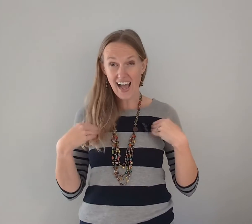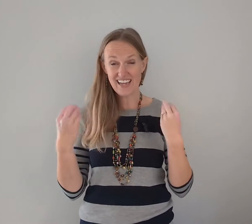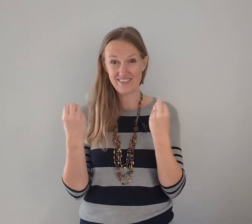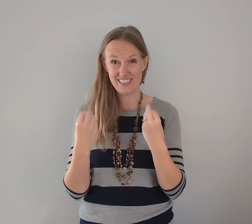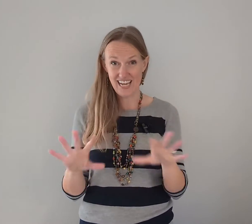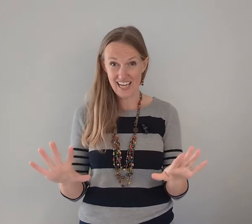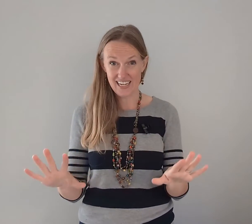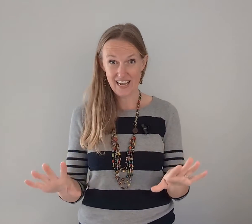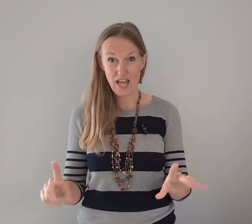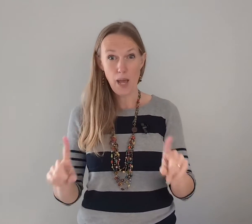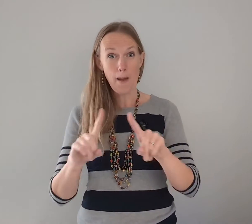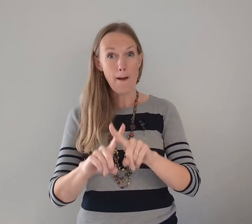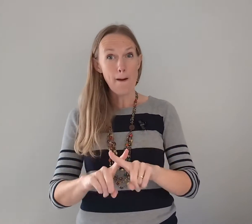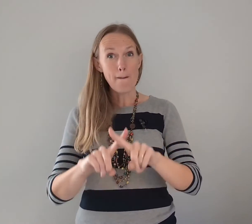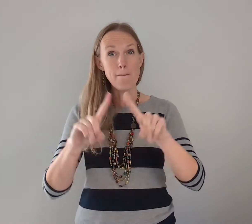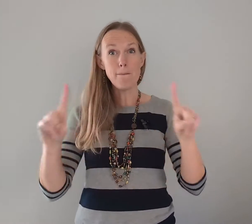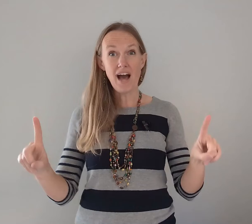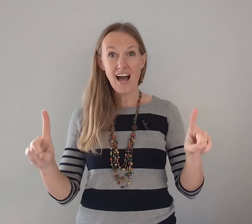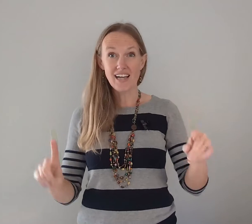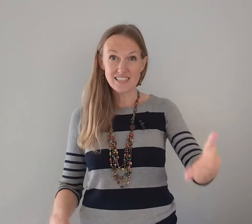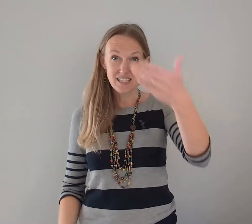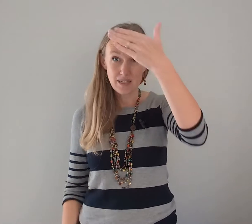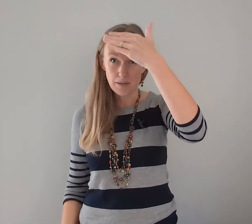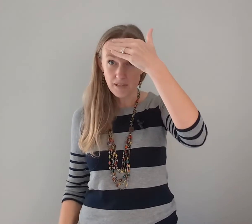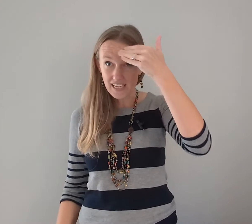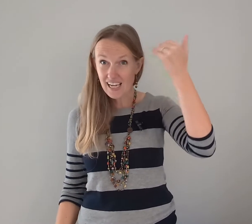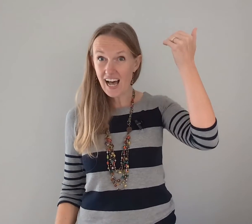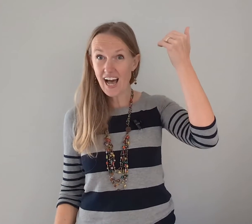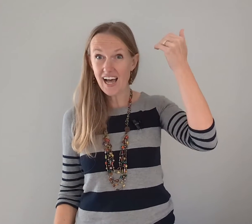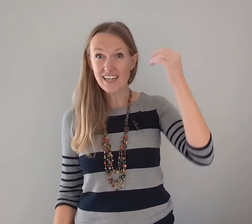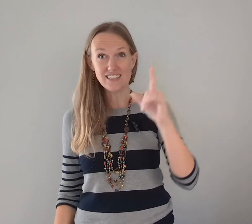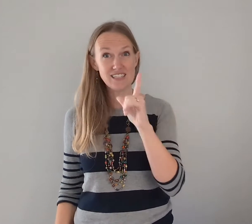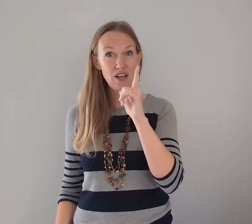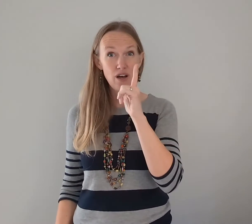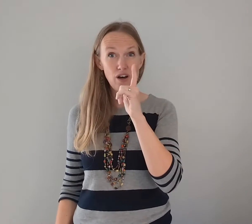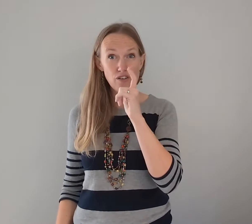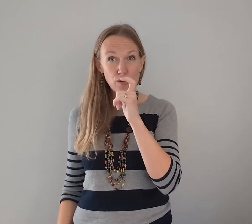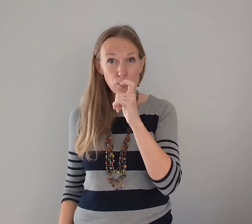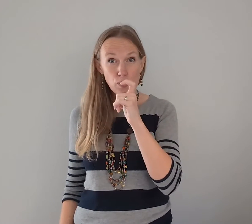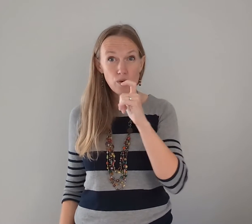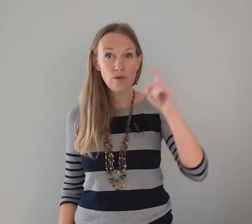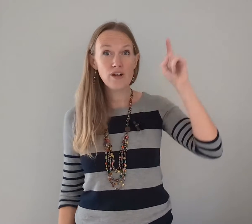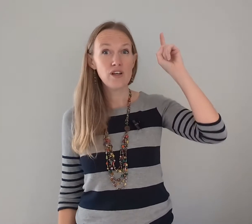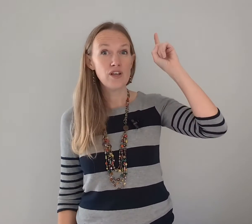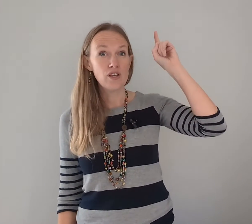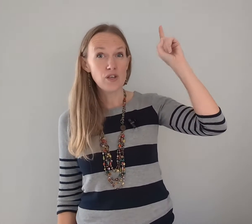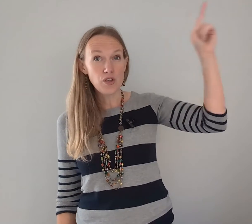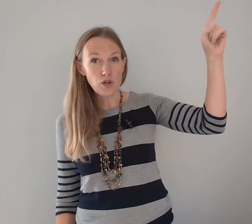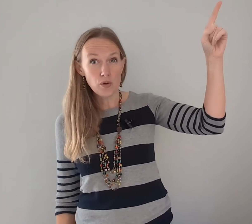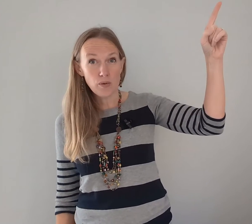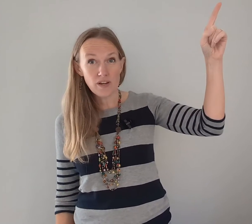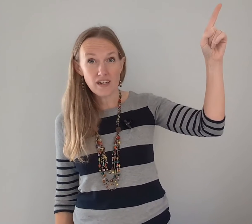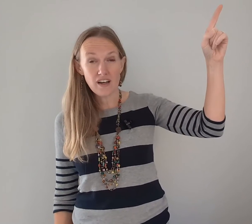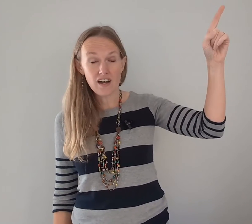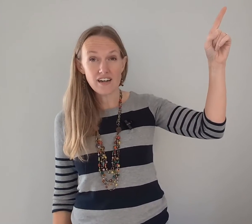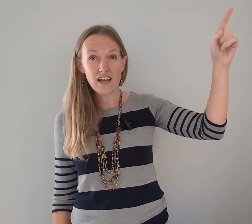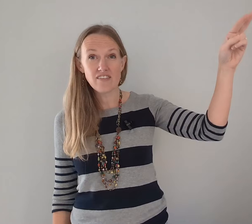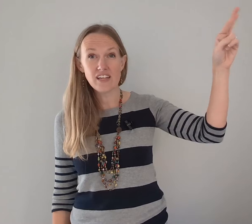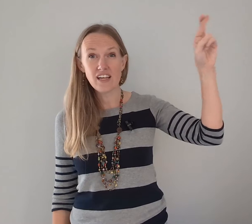have done. But because of who you, pointing to God in heaven, and